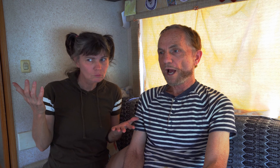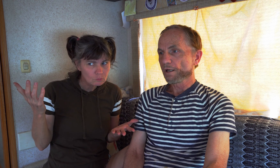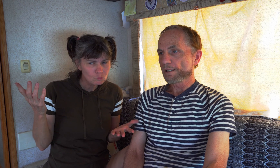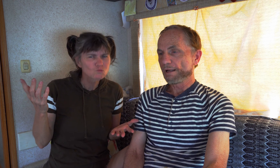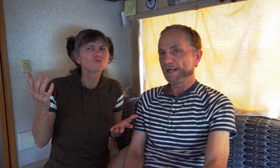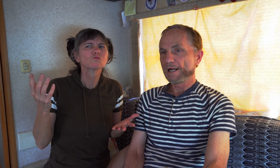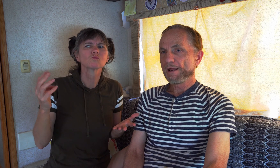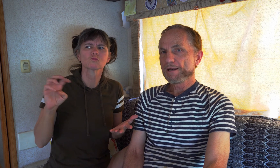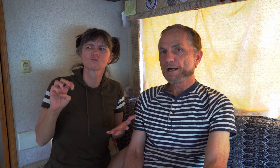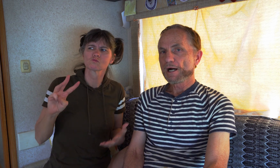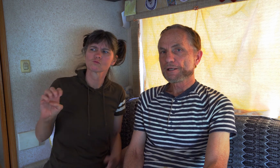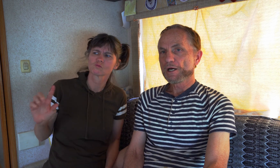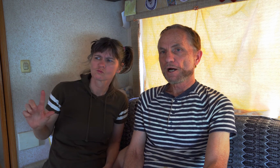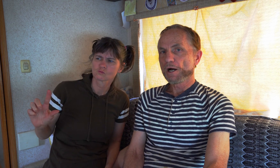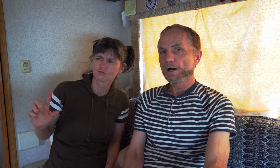well,"